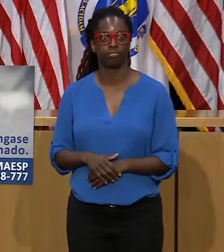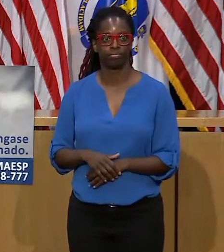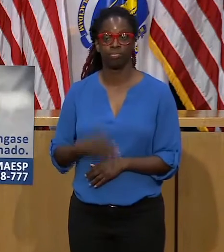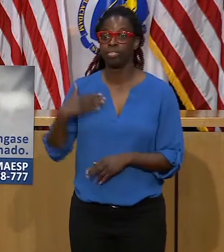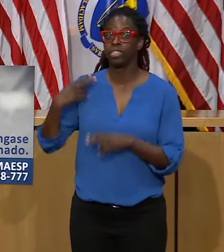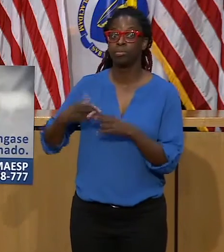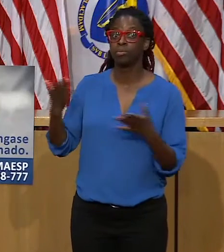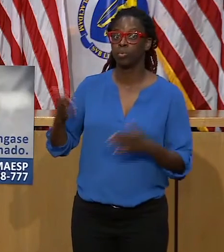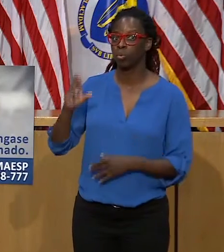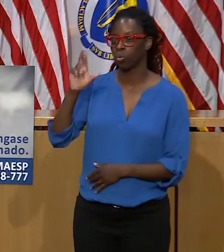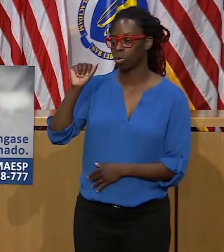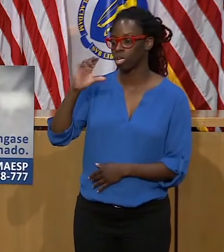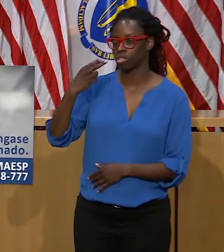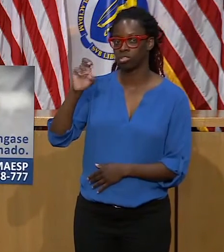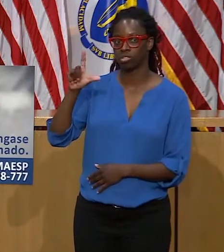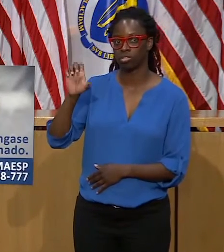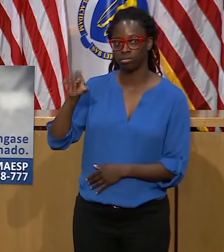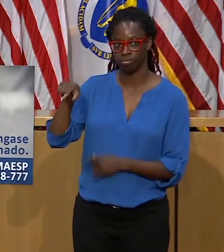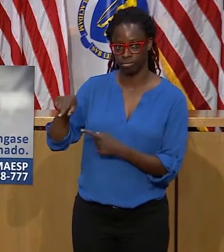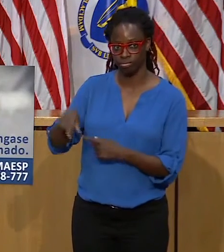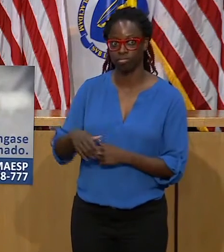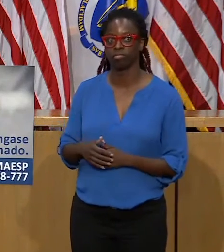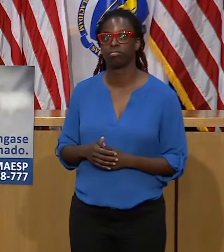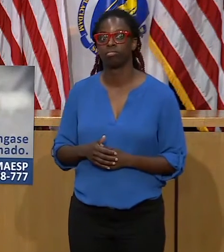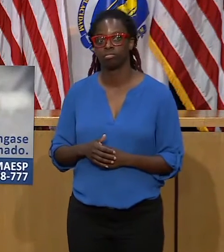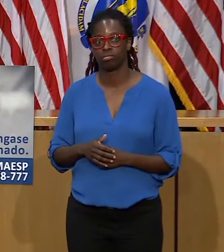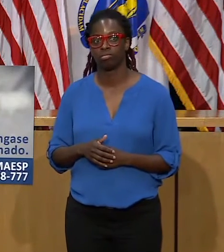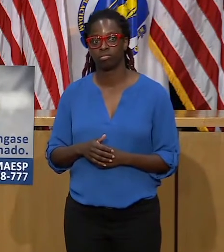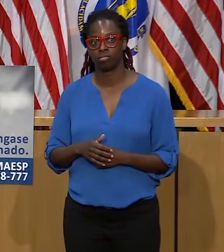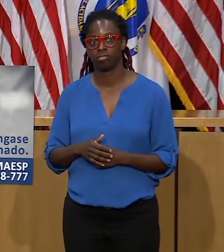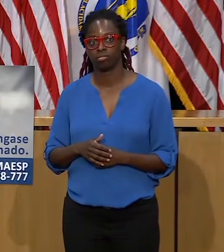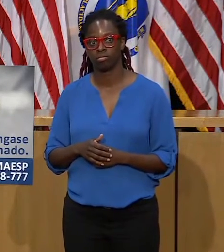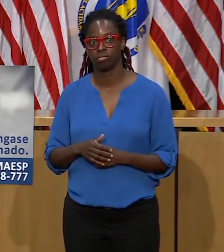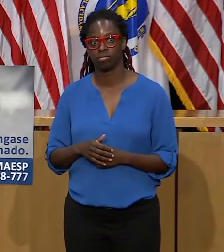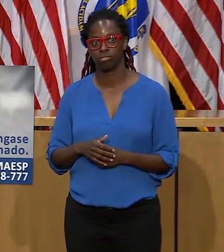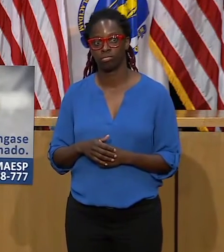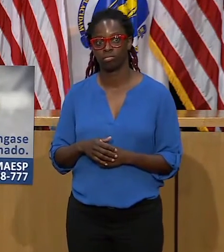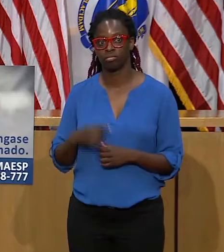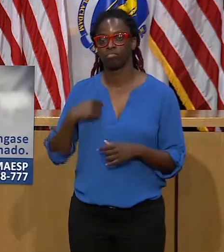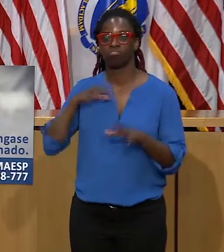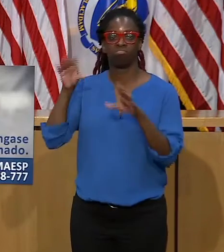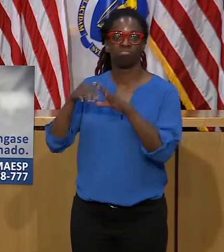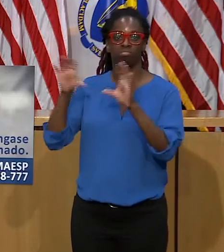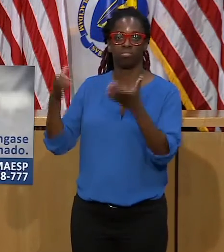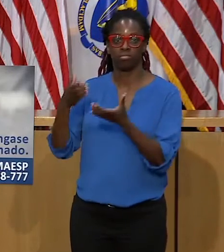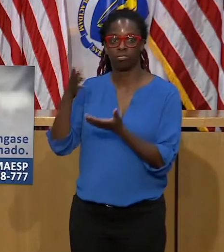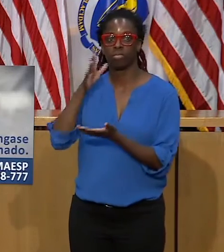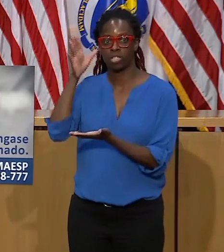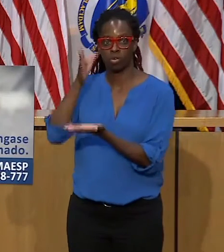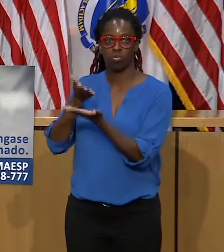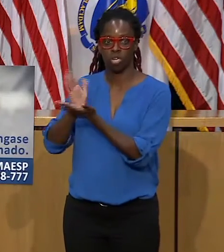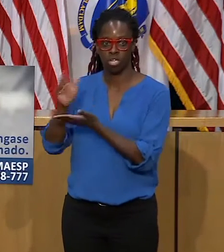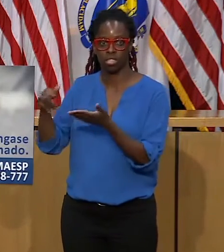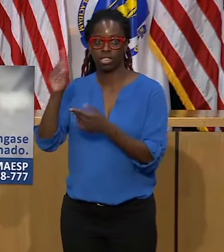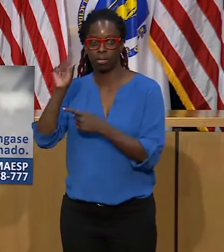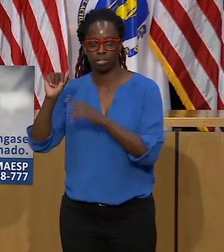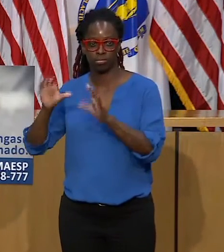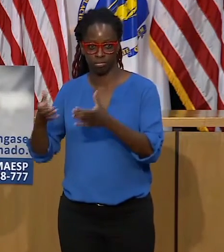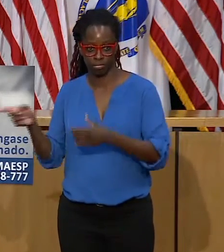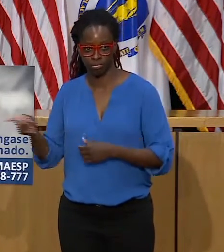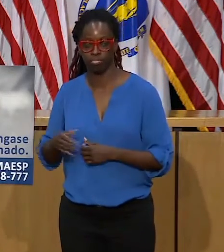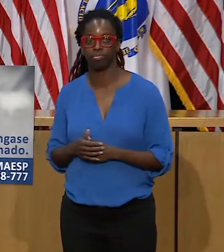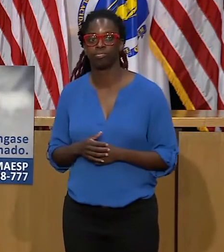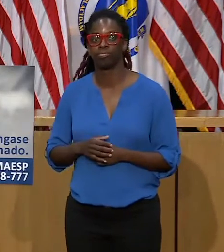people with disability. I'm also the mother of four children, one with disability. I